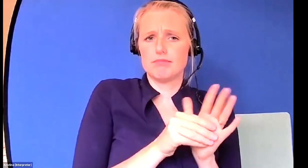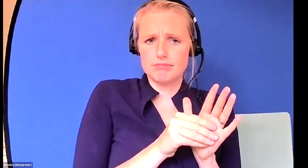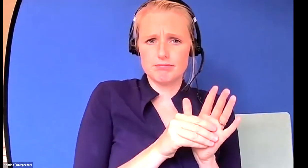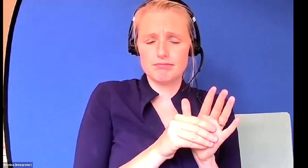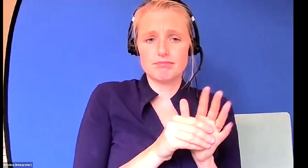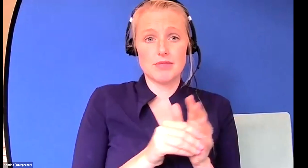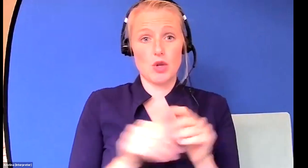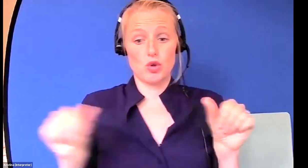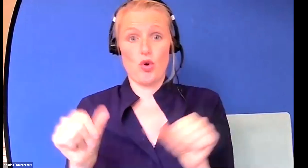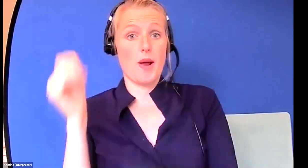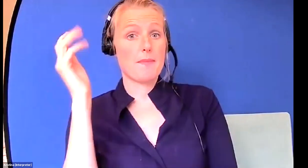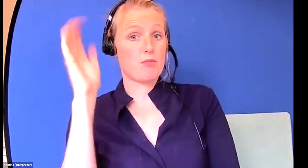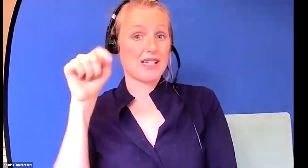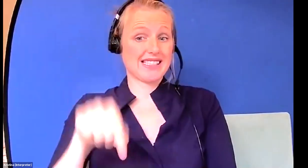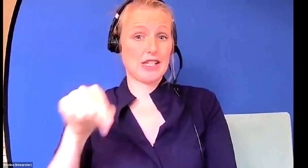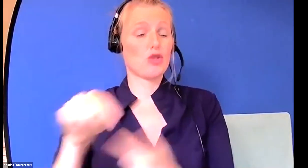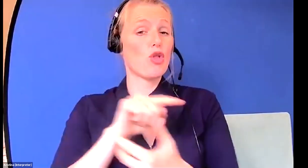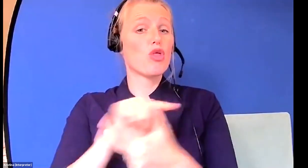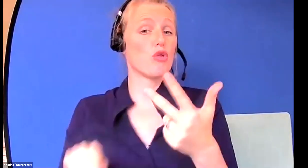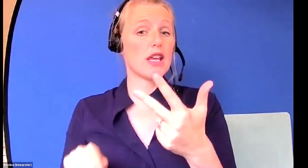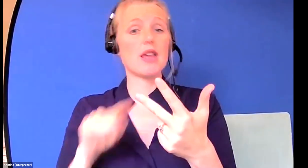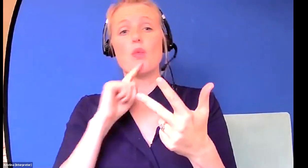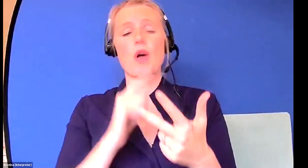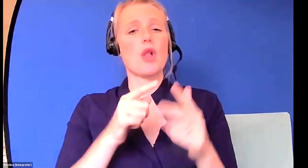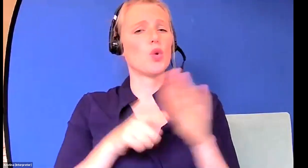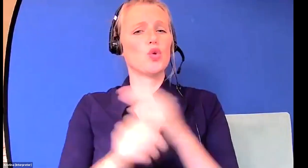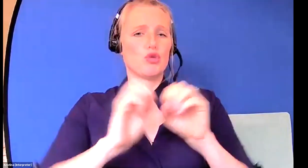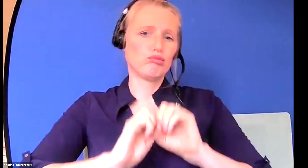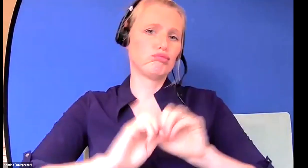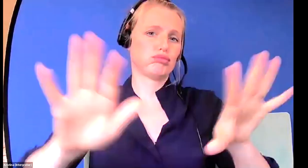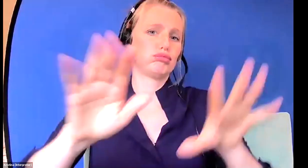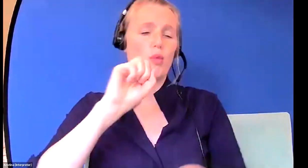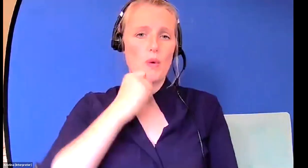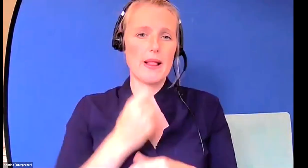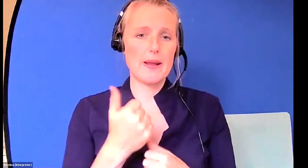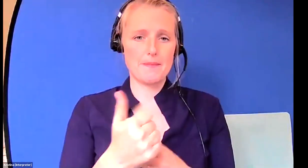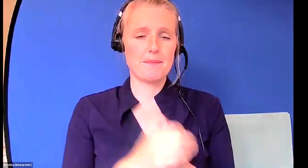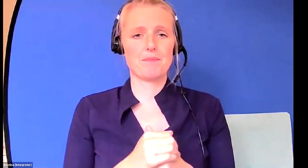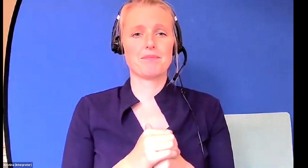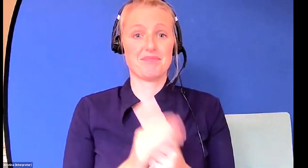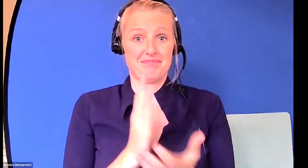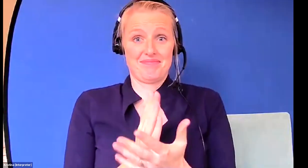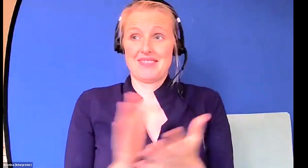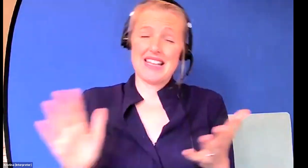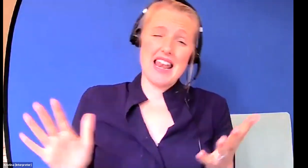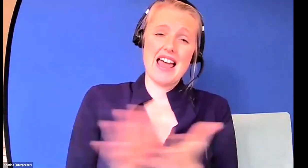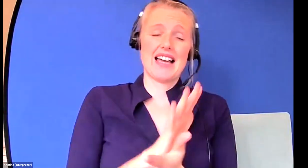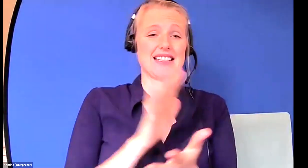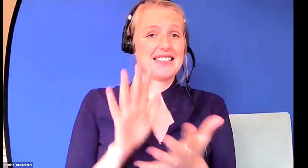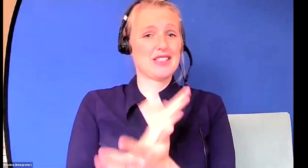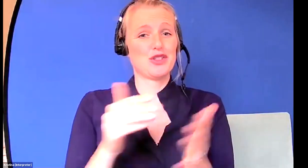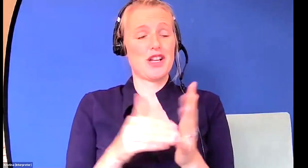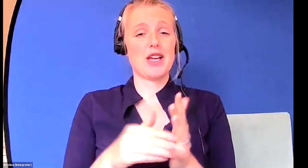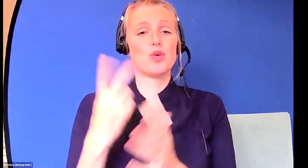short presentations you're going to see from students will be released on YouTube after the event. We are delighted today to have